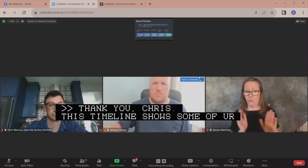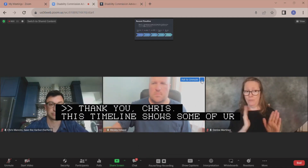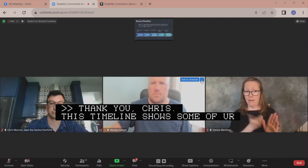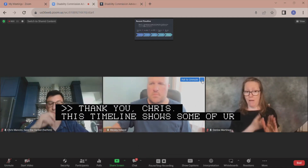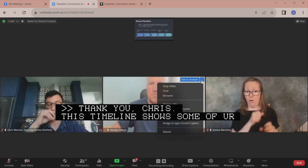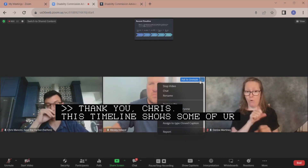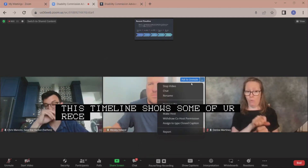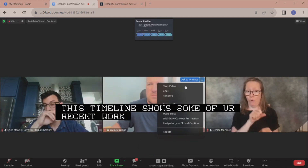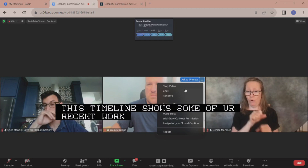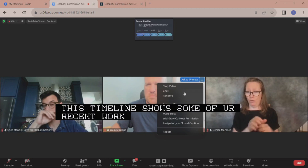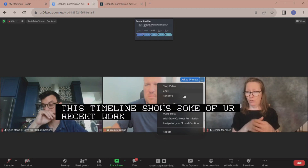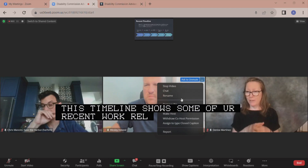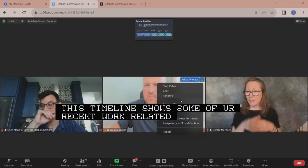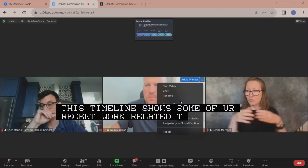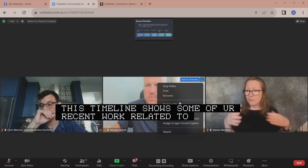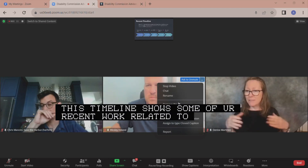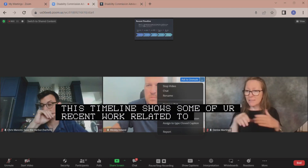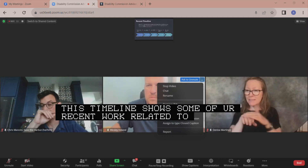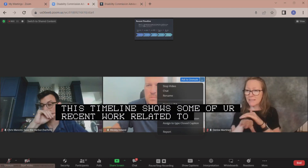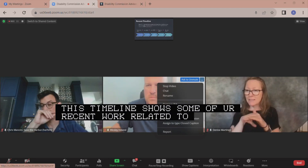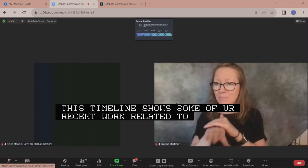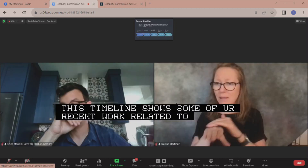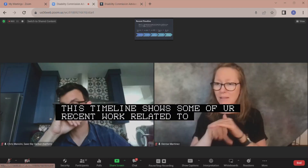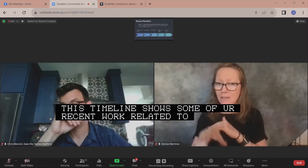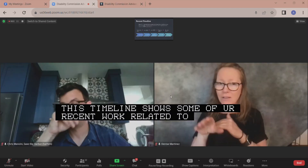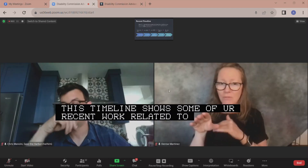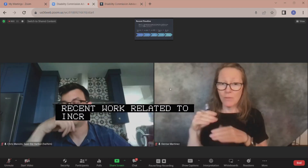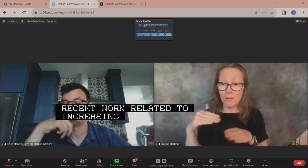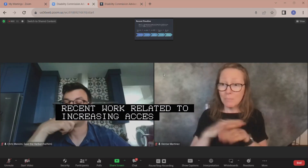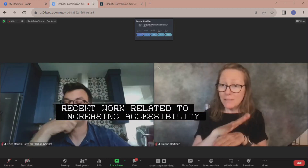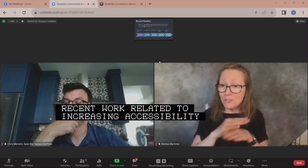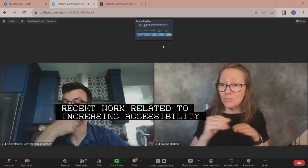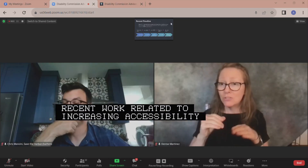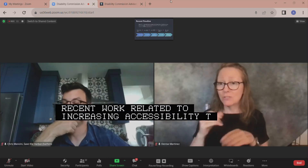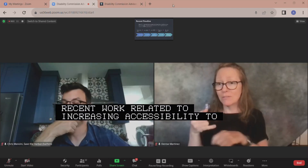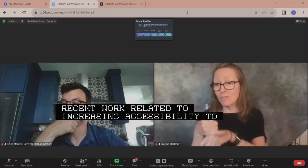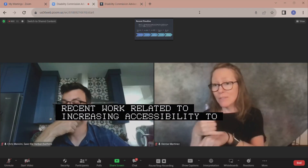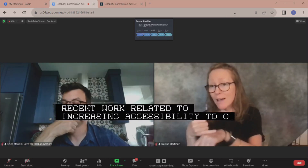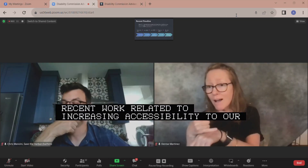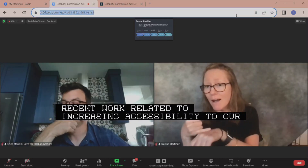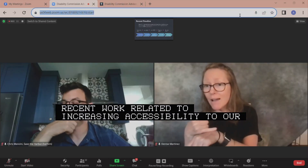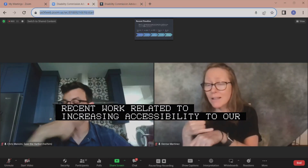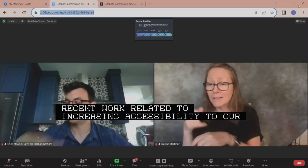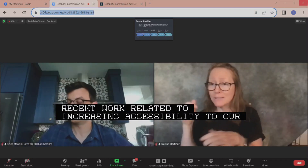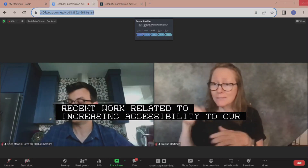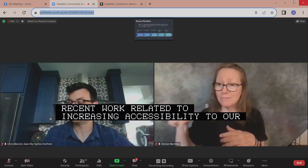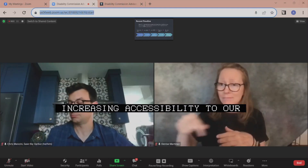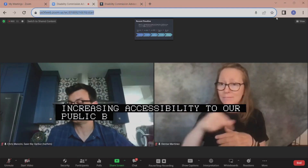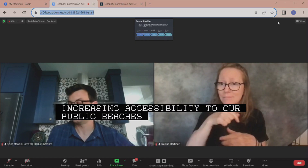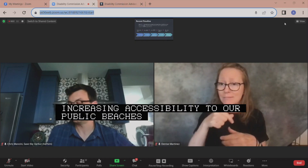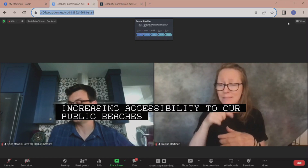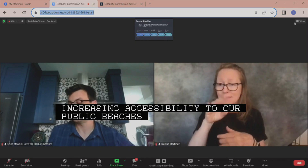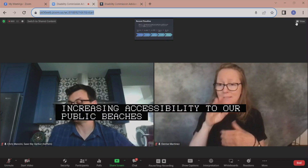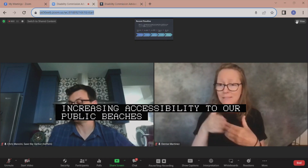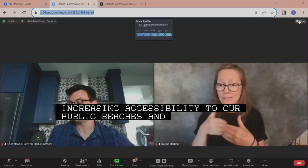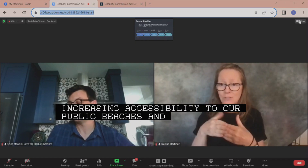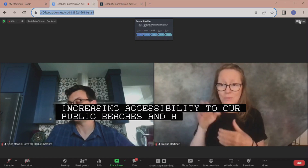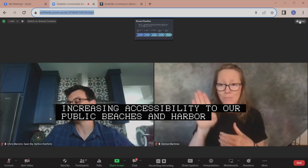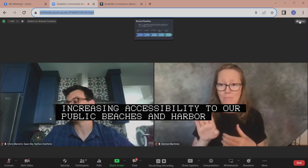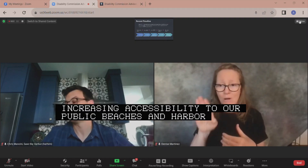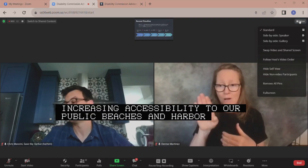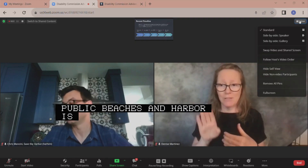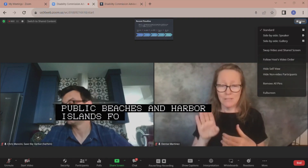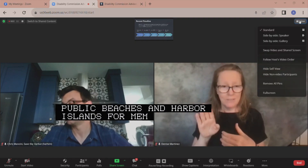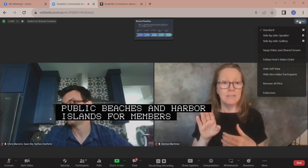accessibility to our public beaches and our harbor islands for members of our community with disabilities.